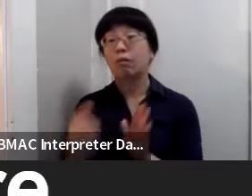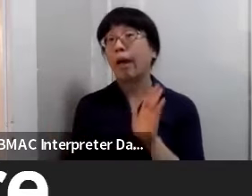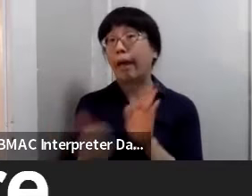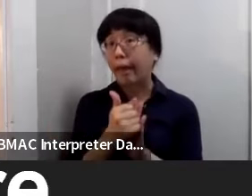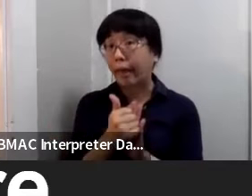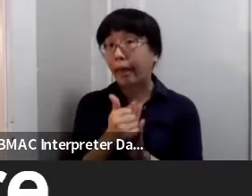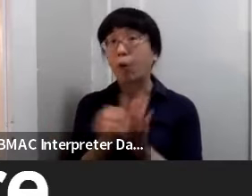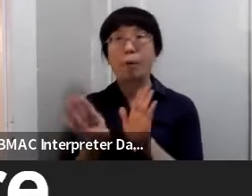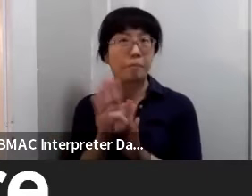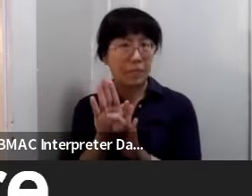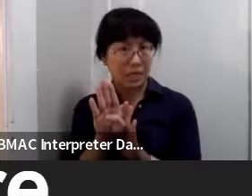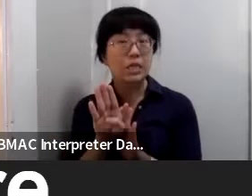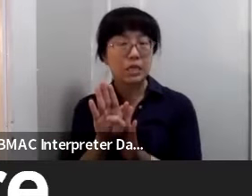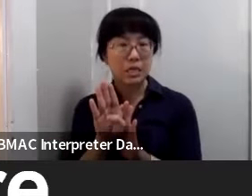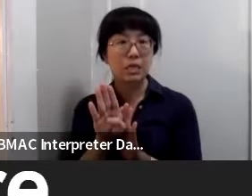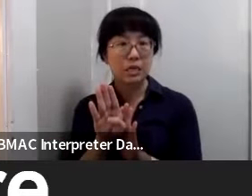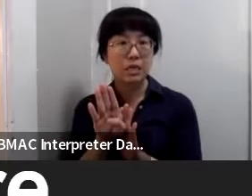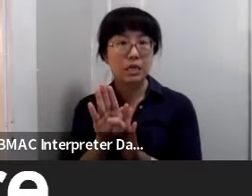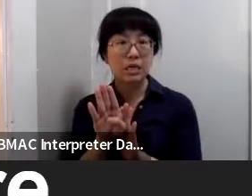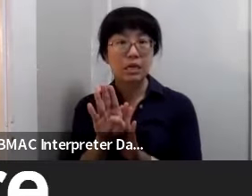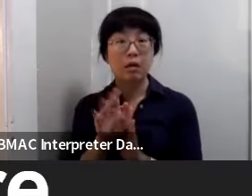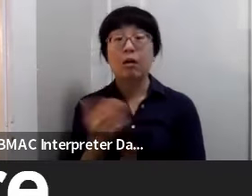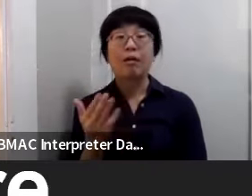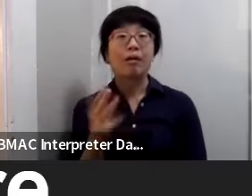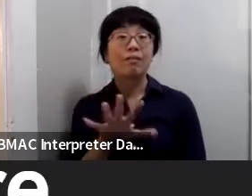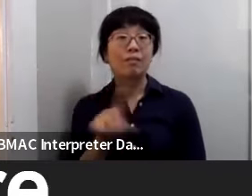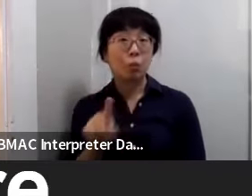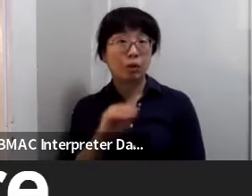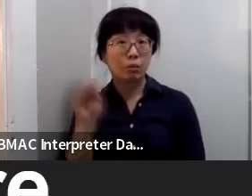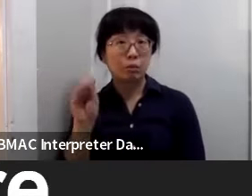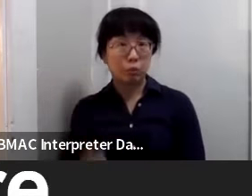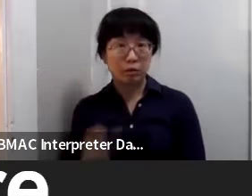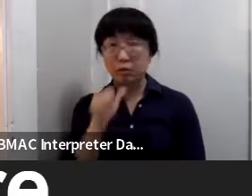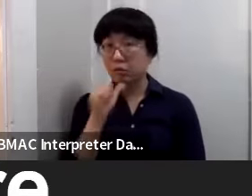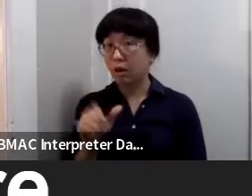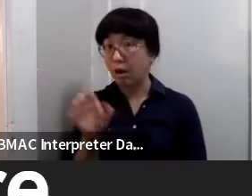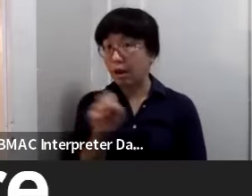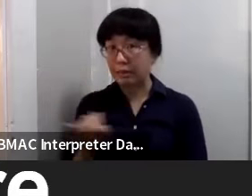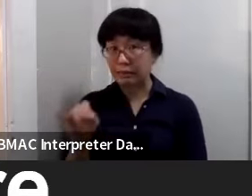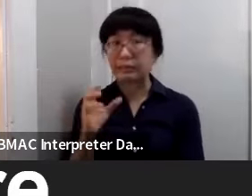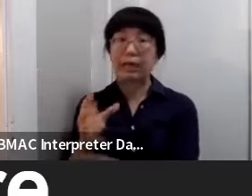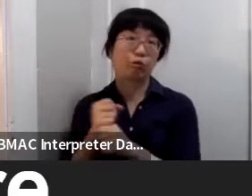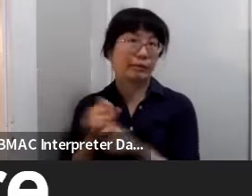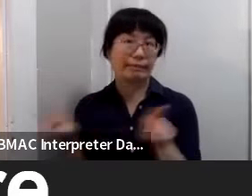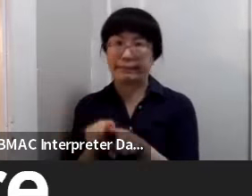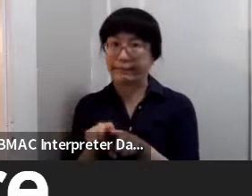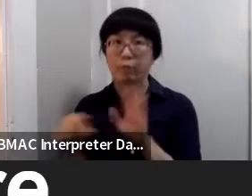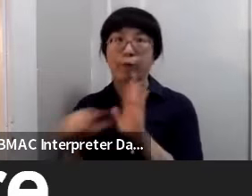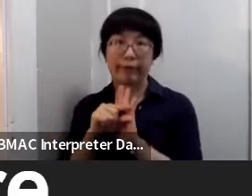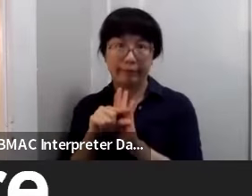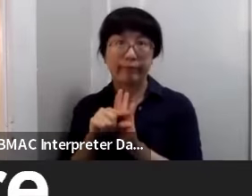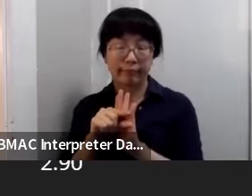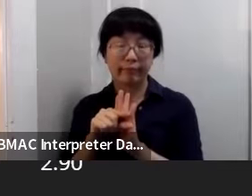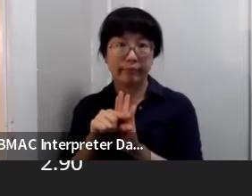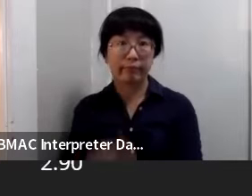A or B, whereas only 51% of non-SI students received the same grades. And